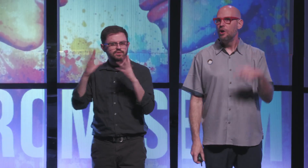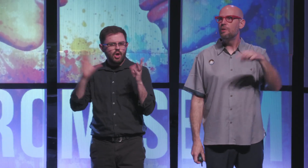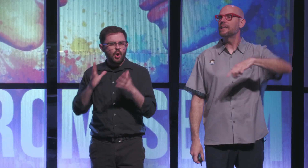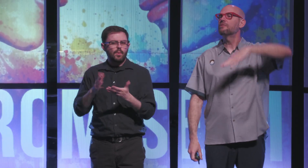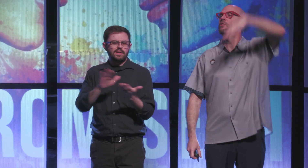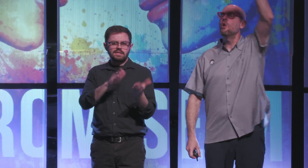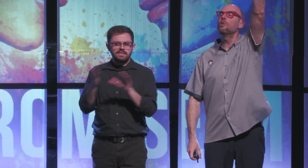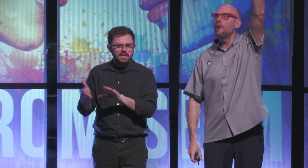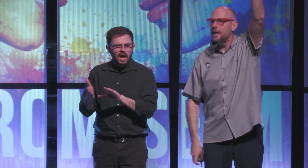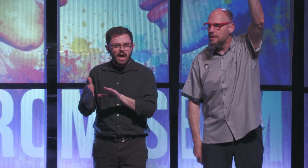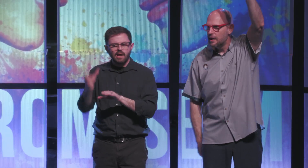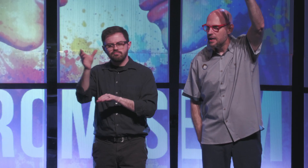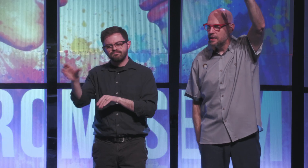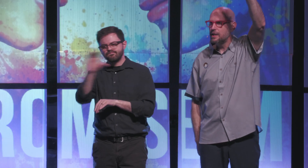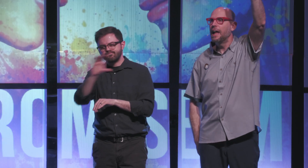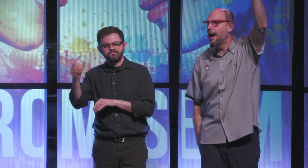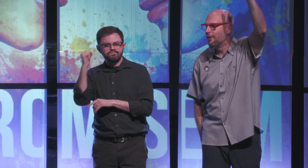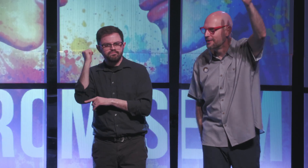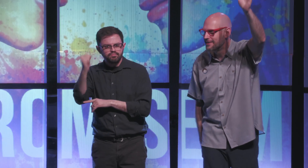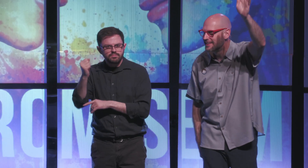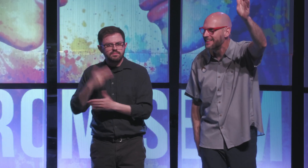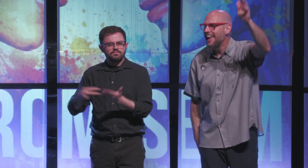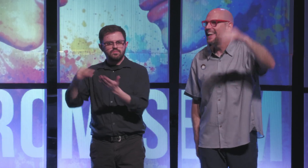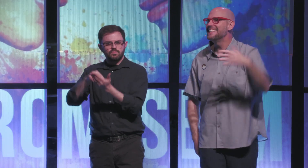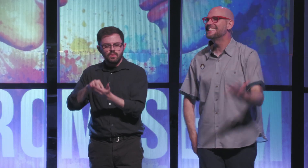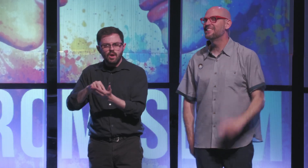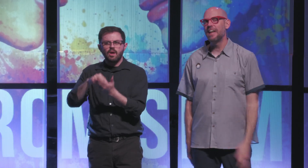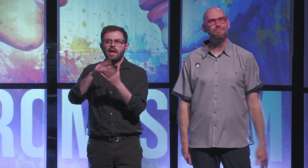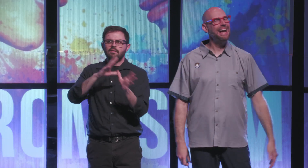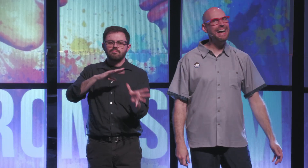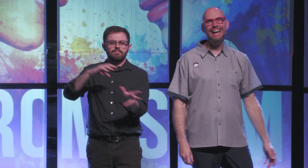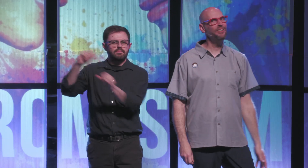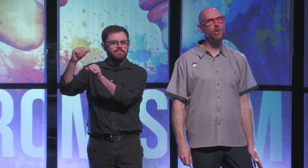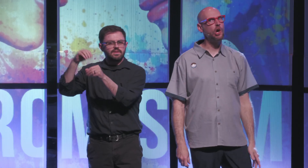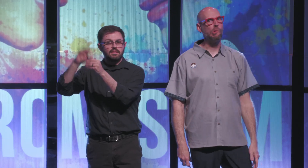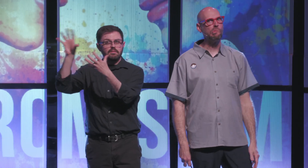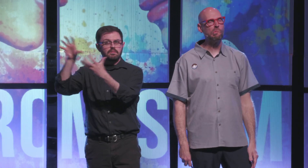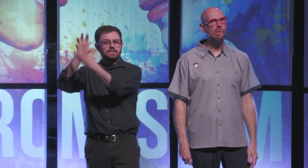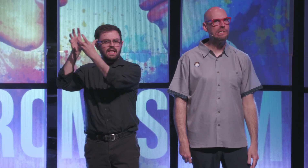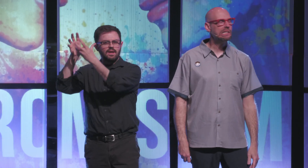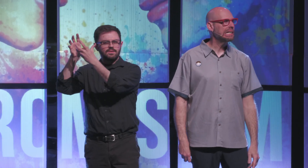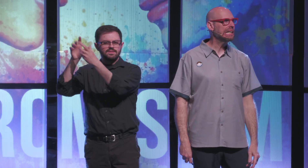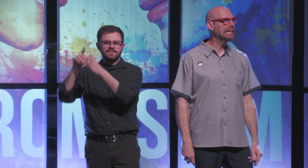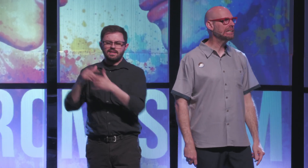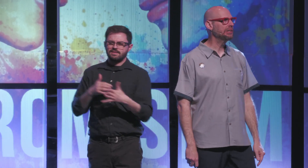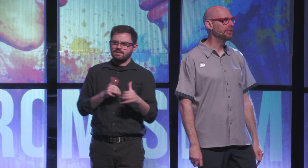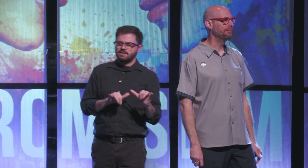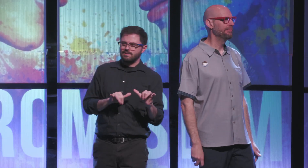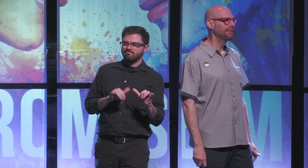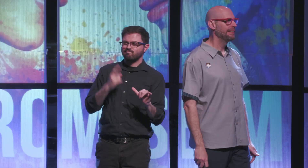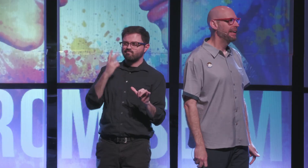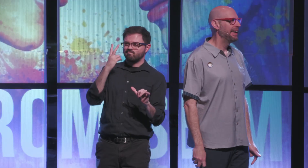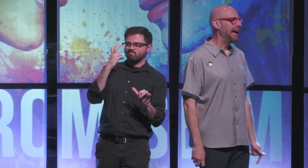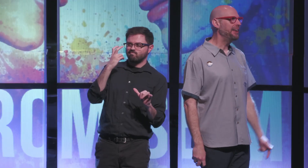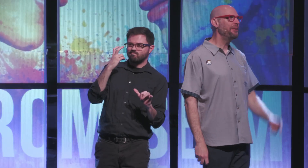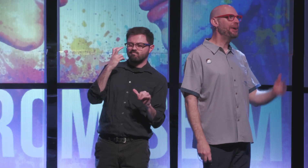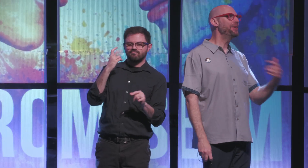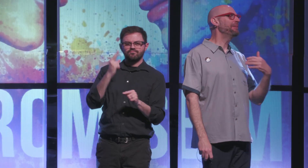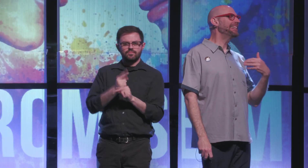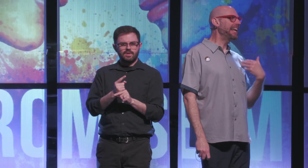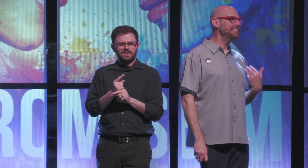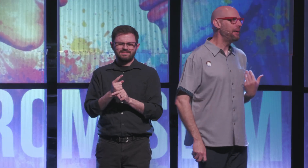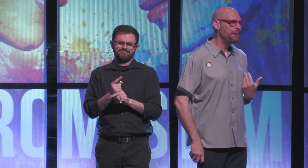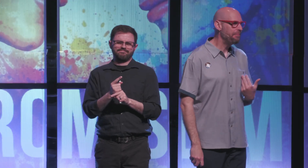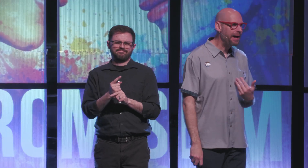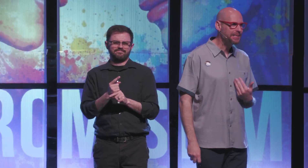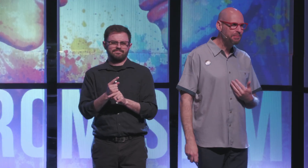him who has flown away in a cloud. And he's still like, I don't know. I don't know about you,